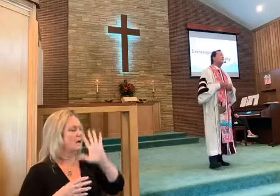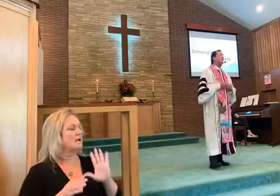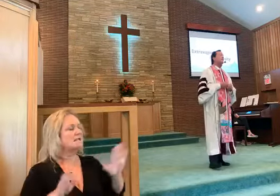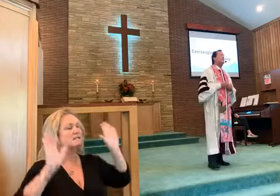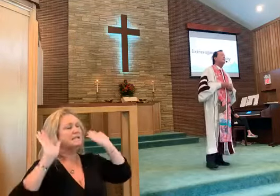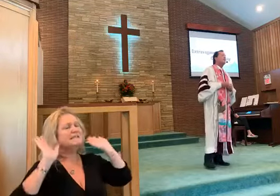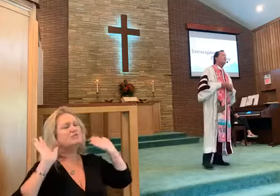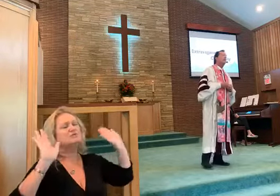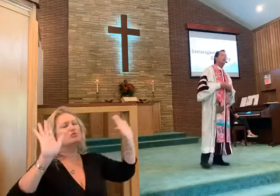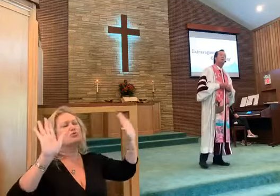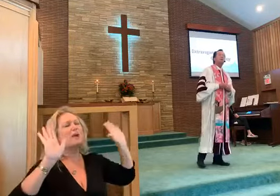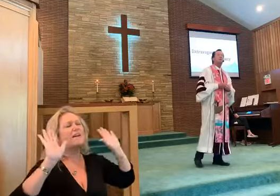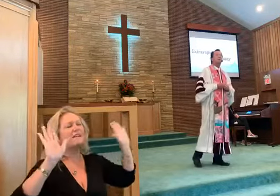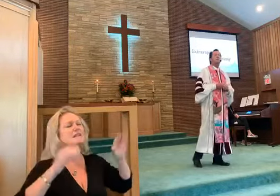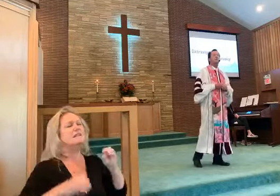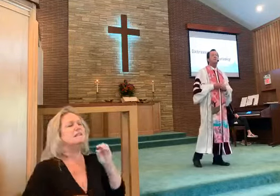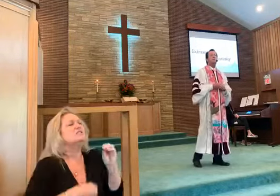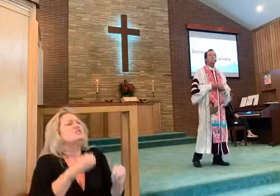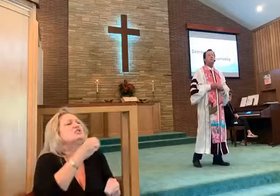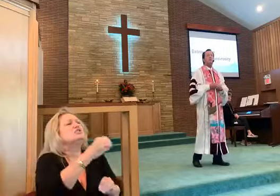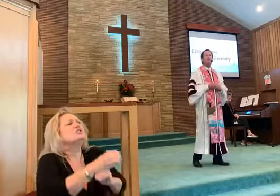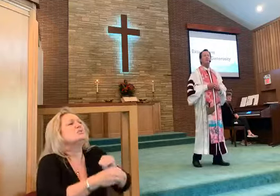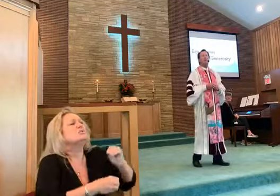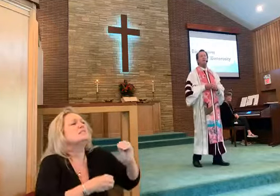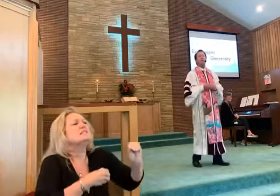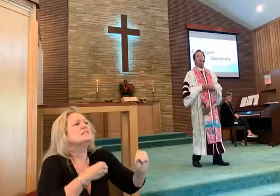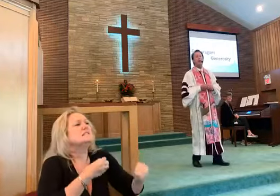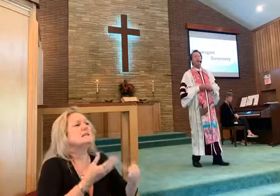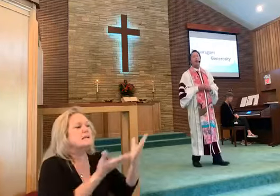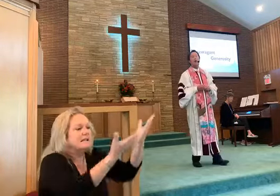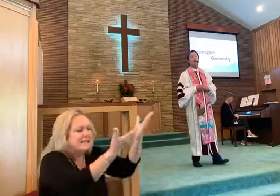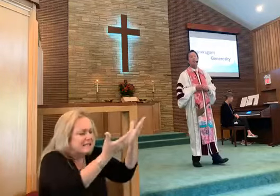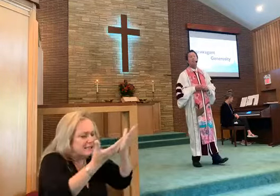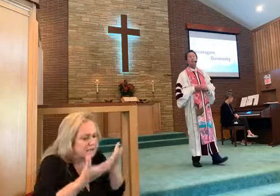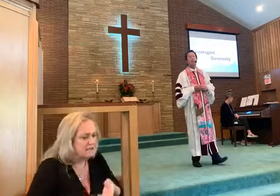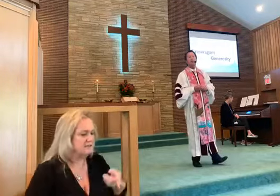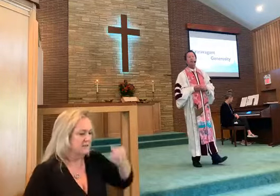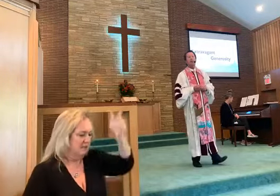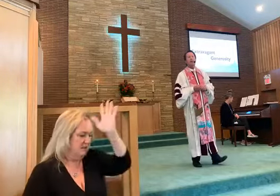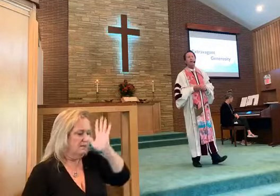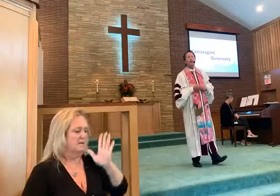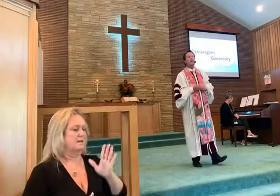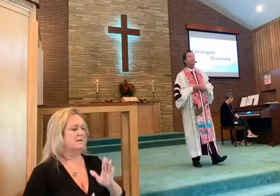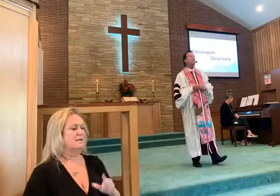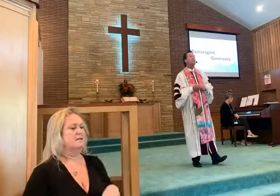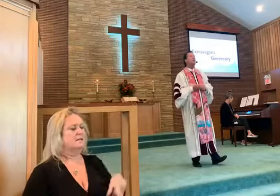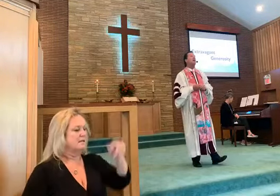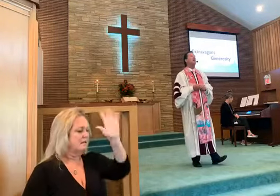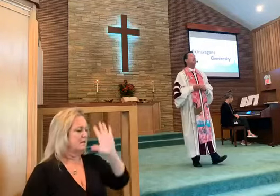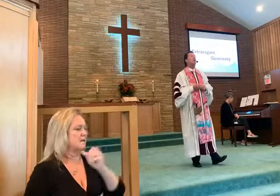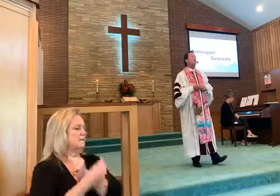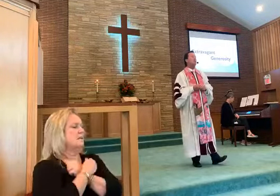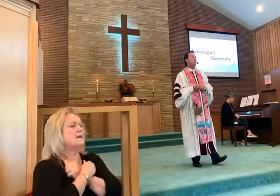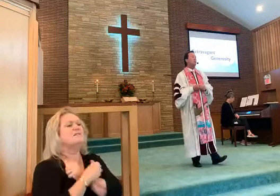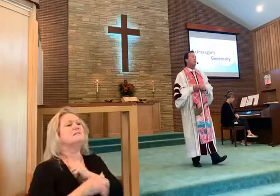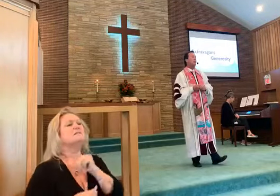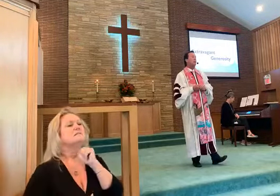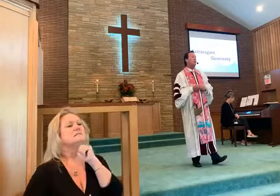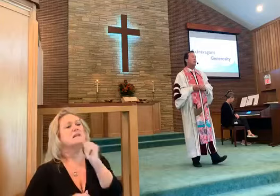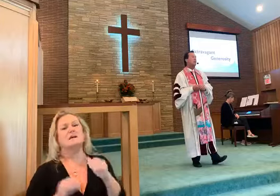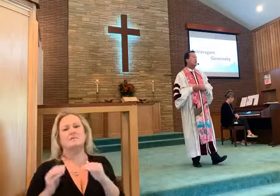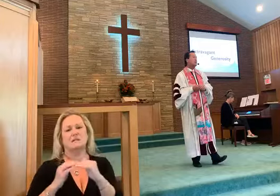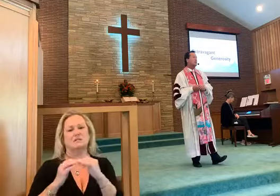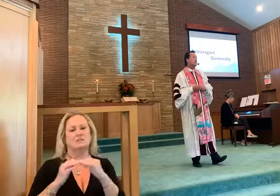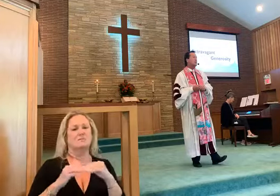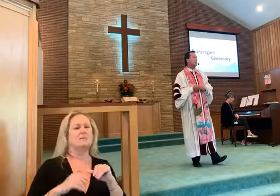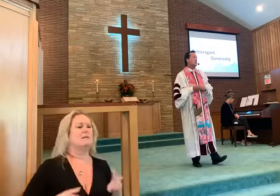extravagant, generous, giving God. And God's love is immeasurable